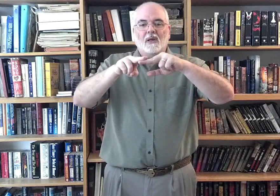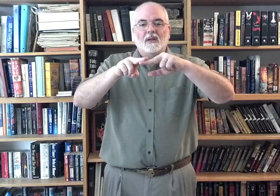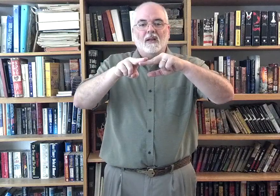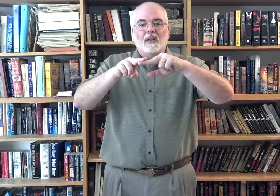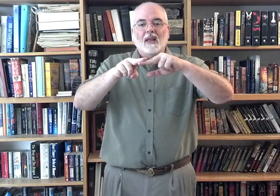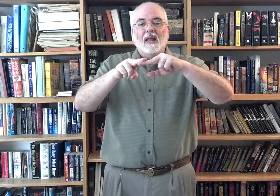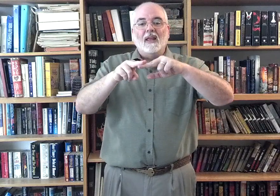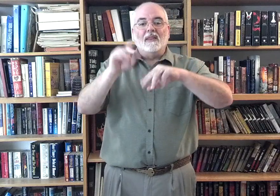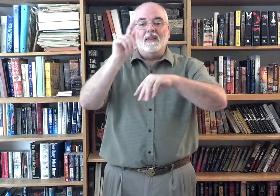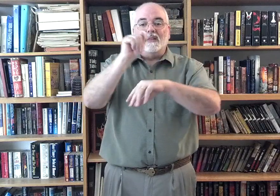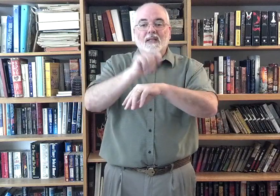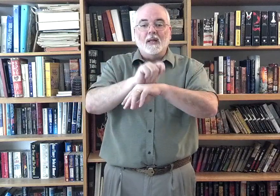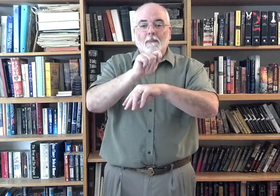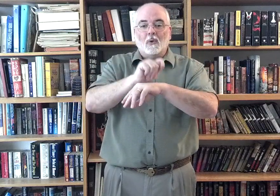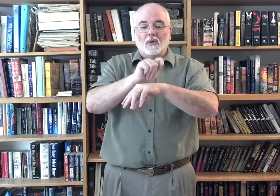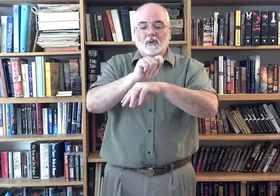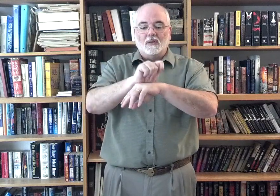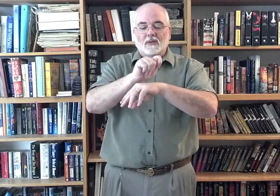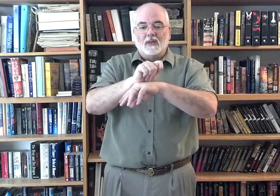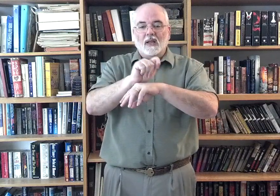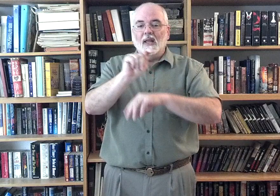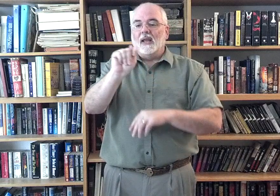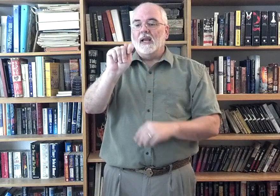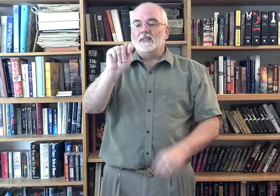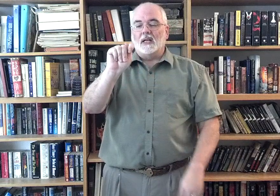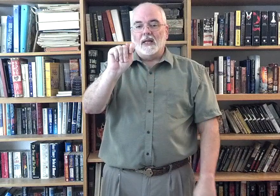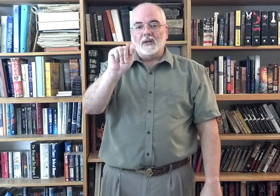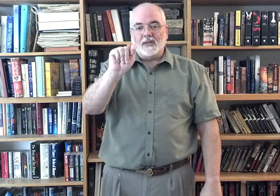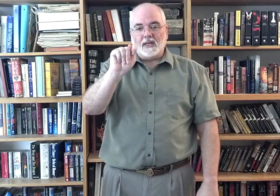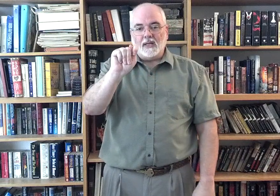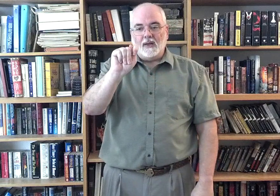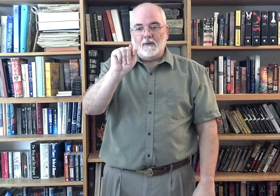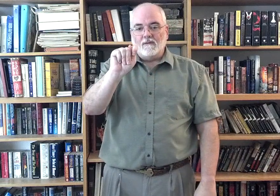Building the temple. It's the letter T.